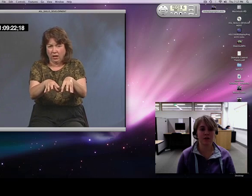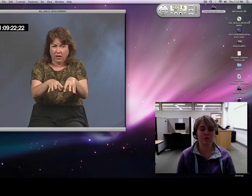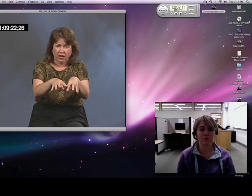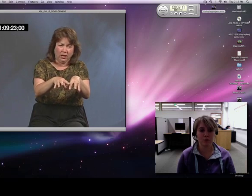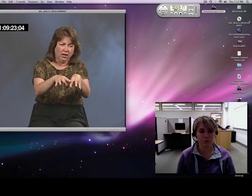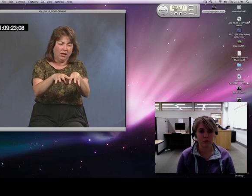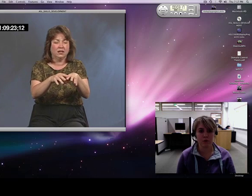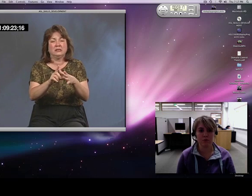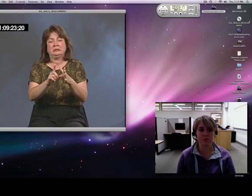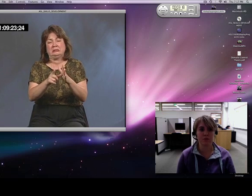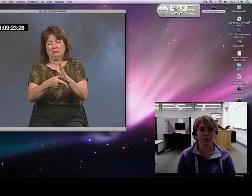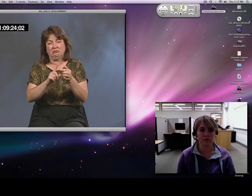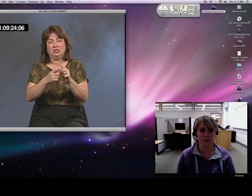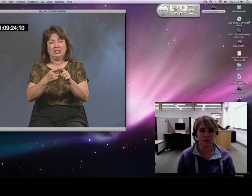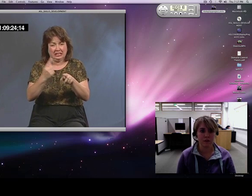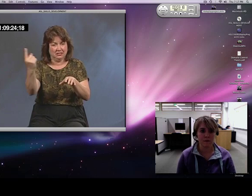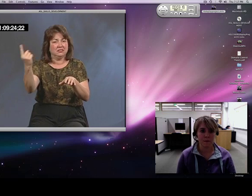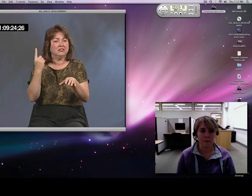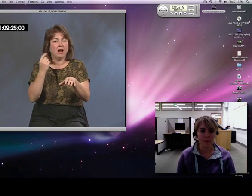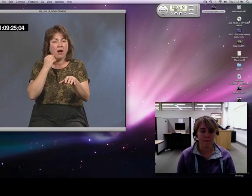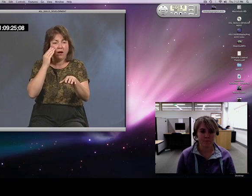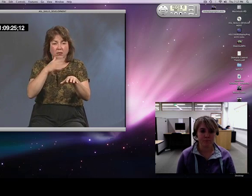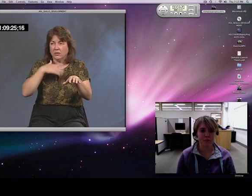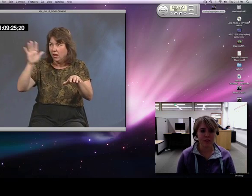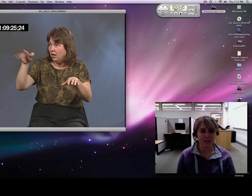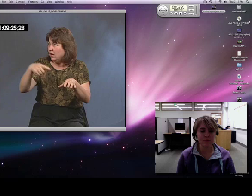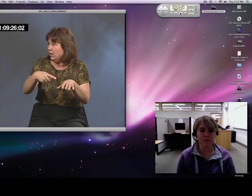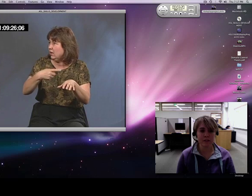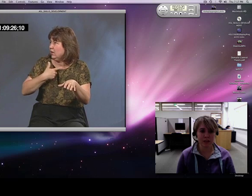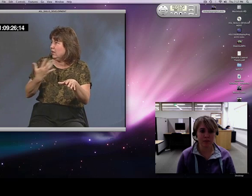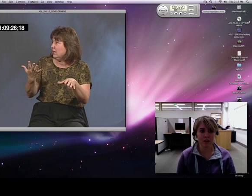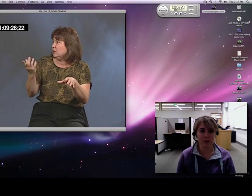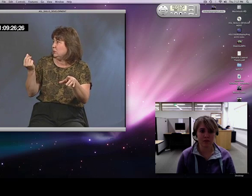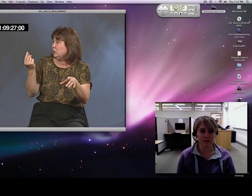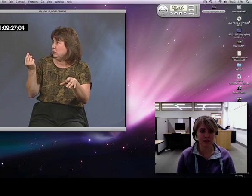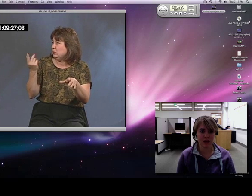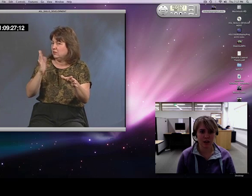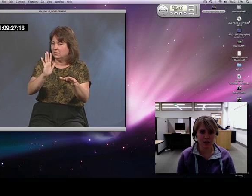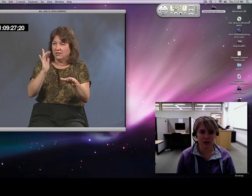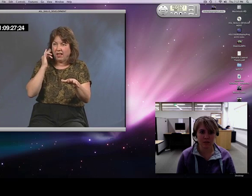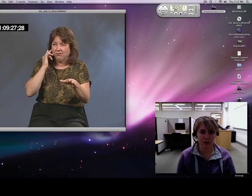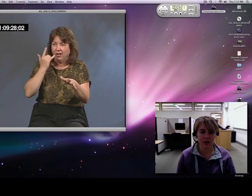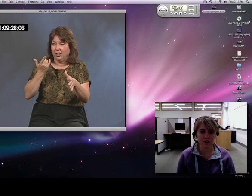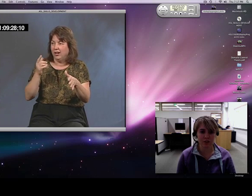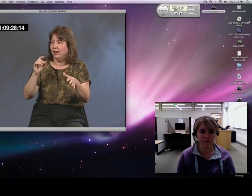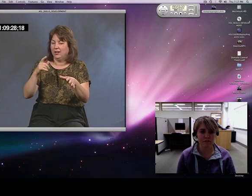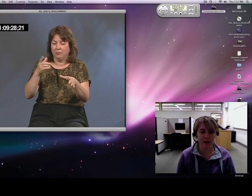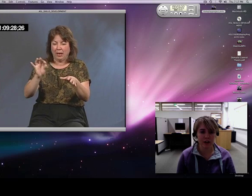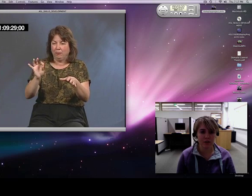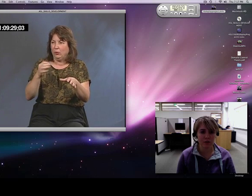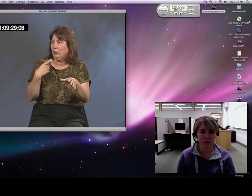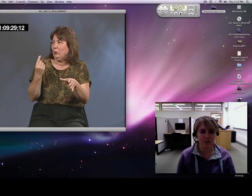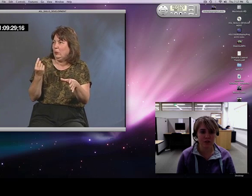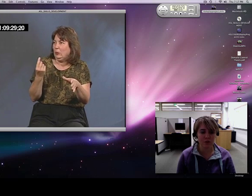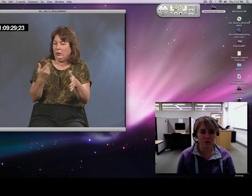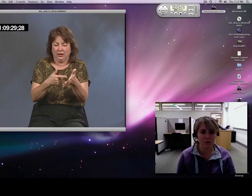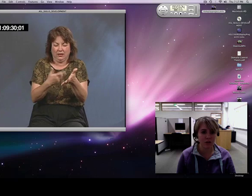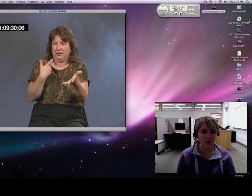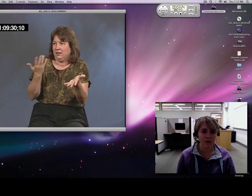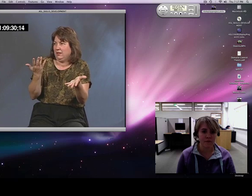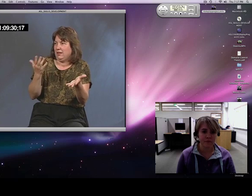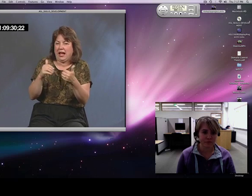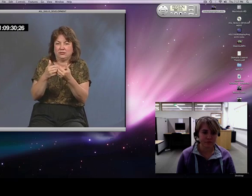ice water. It was a relief. At that time, my friend came in and I was like, hey, my hands are on fire. What do I